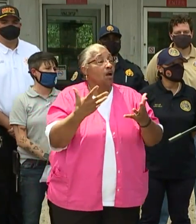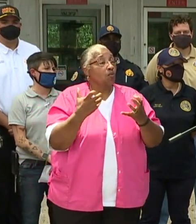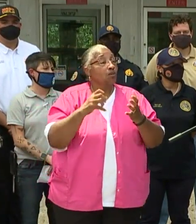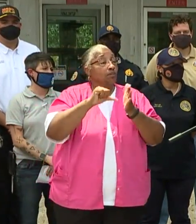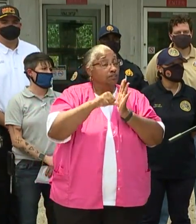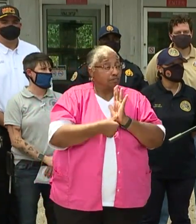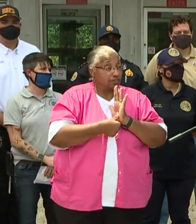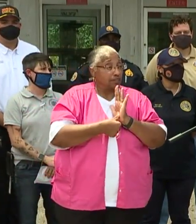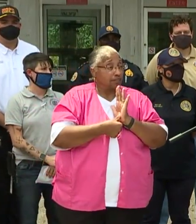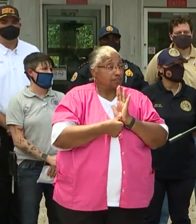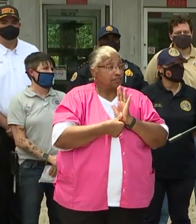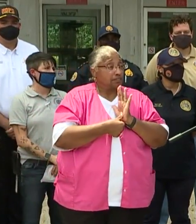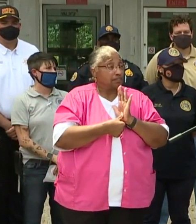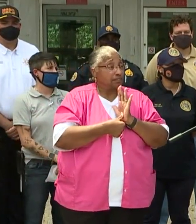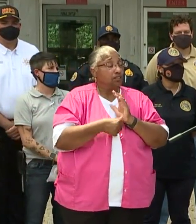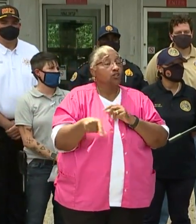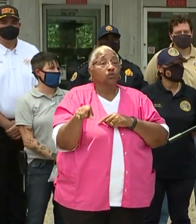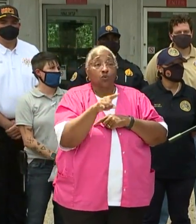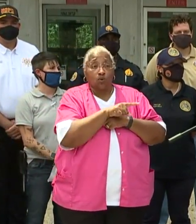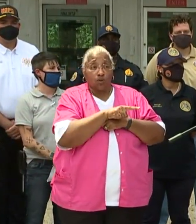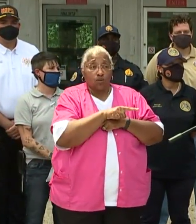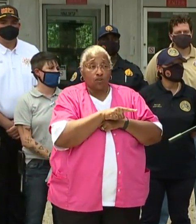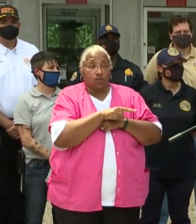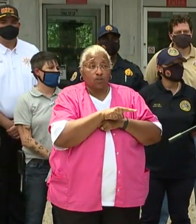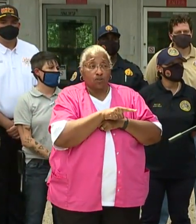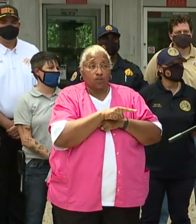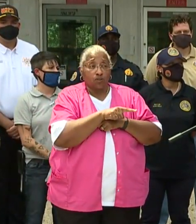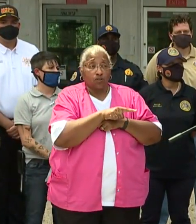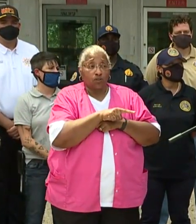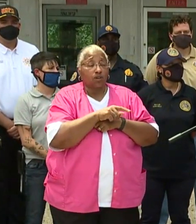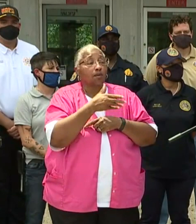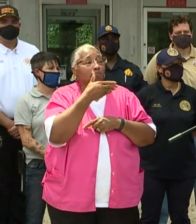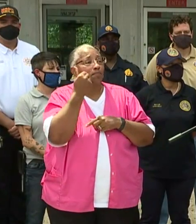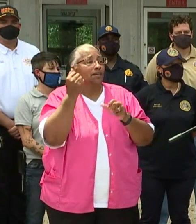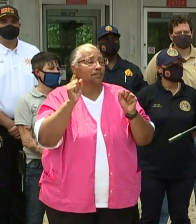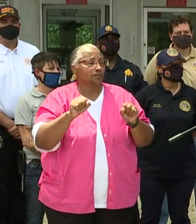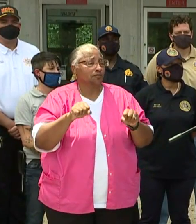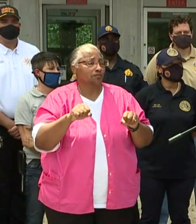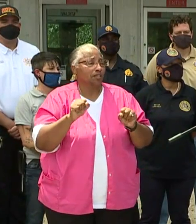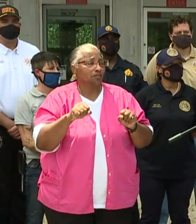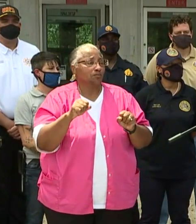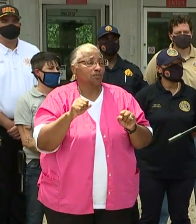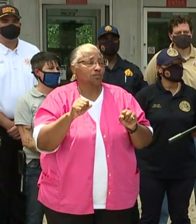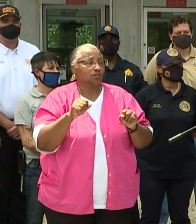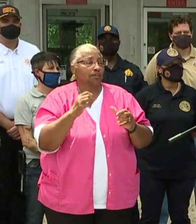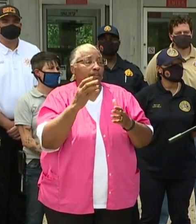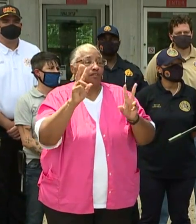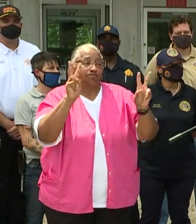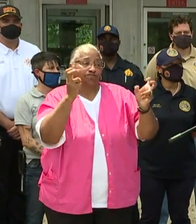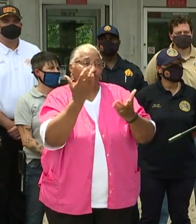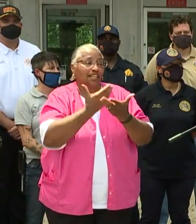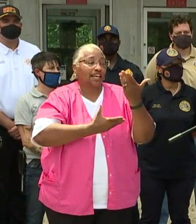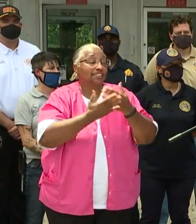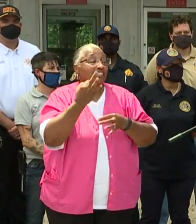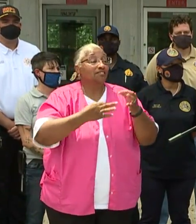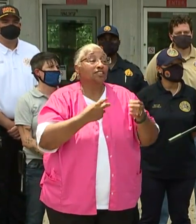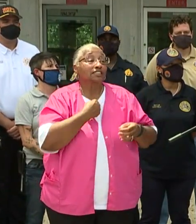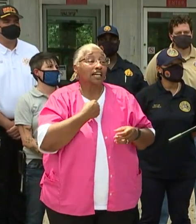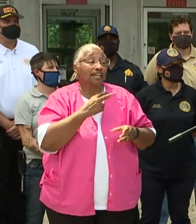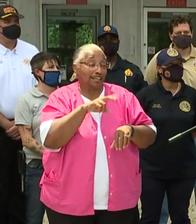emphasize that you all are in the best possible hands. If you're going to be stuck in a natural